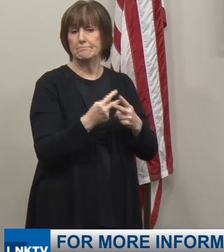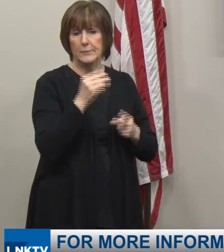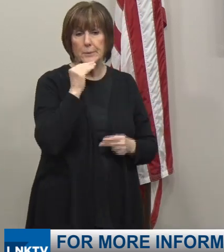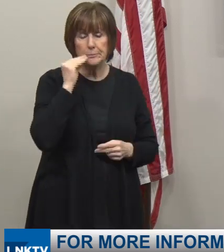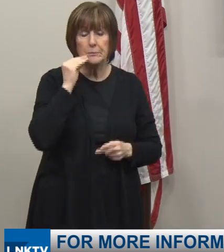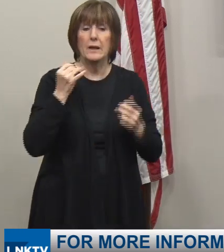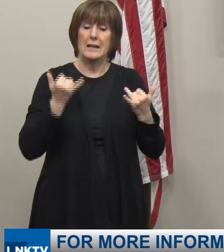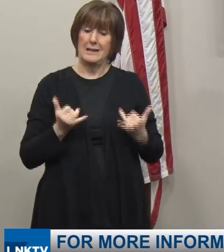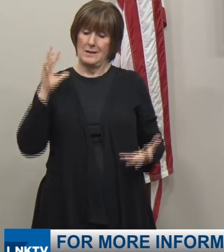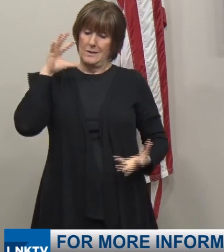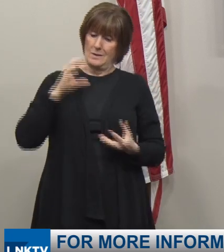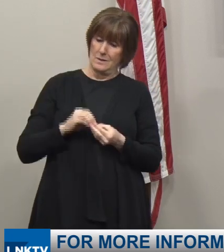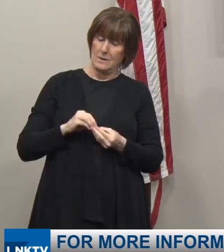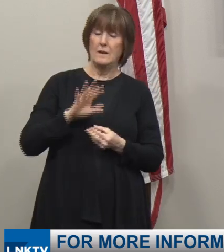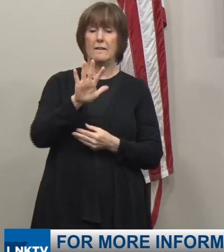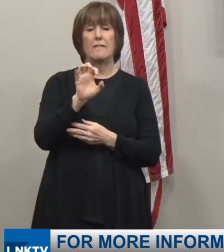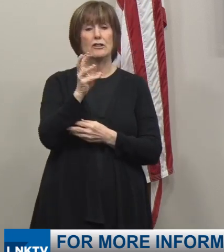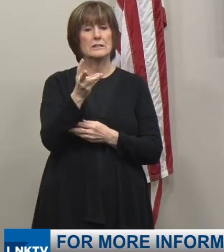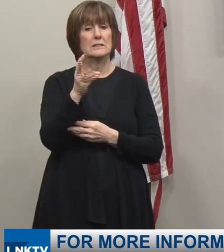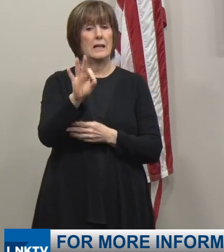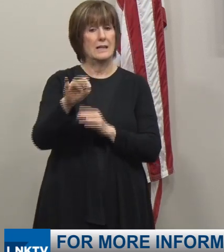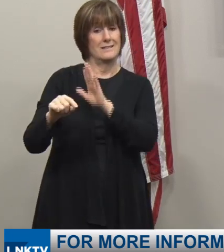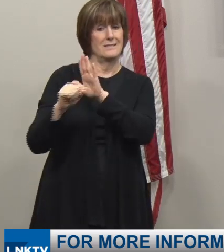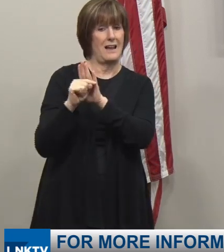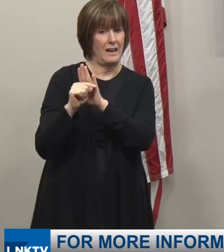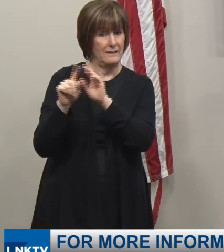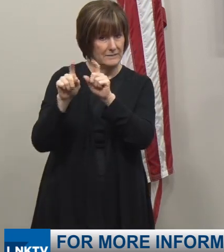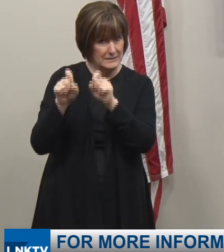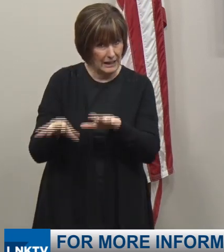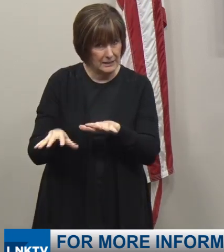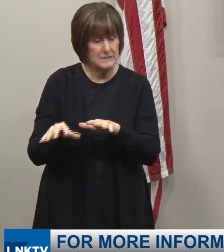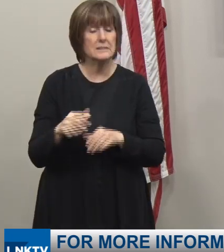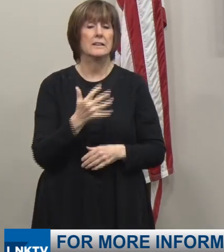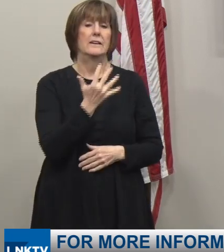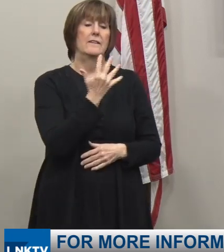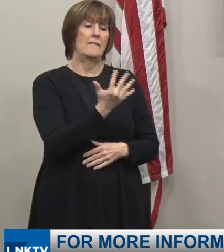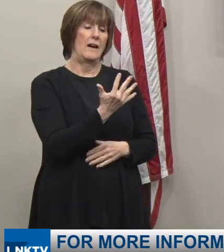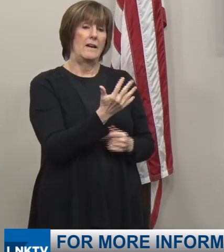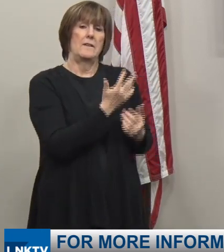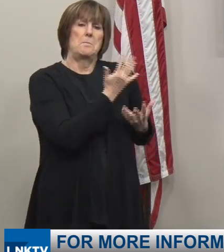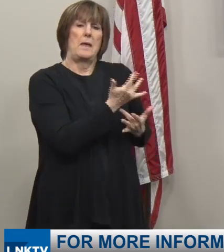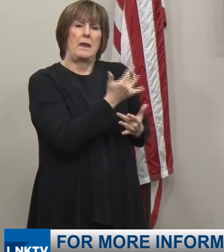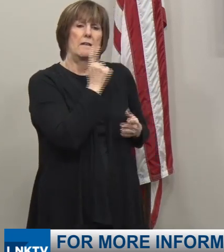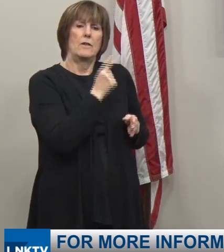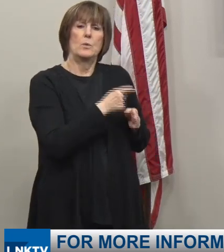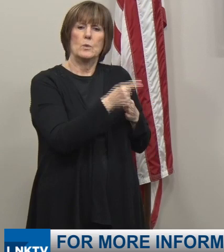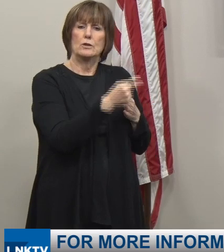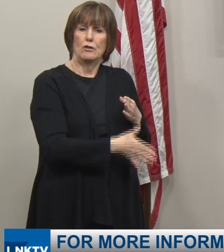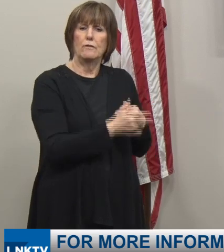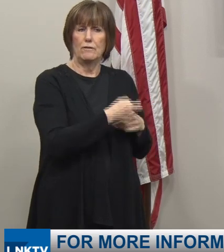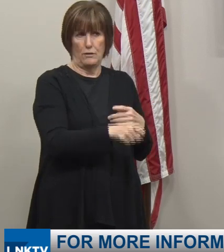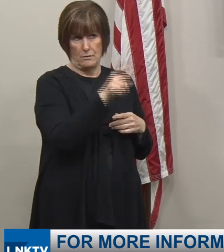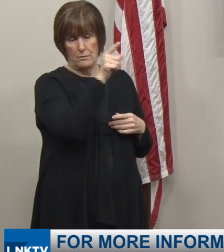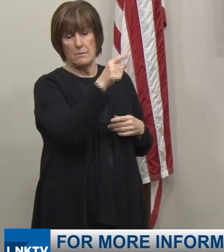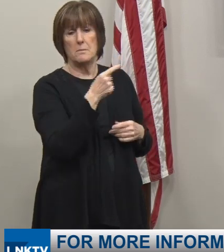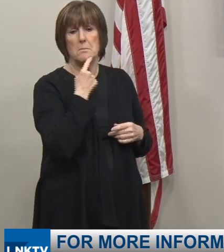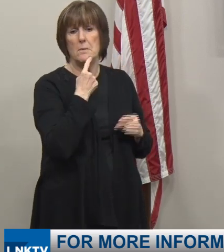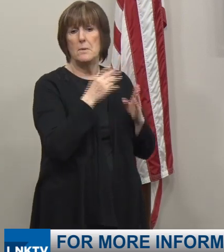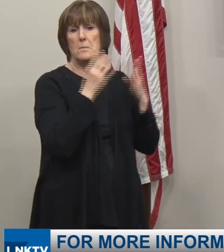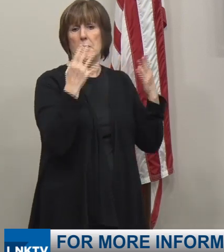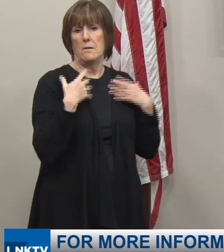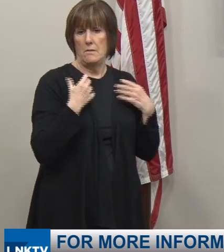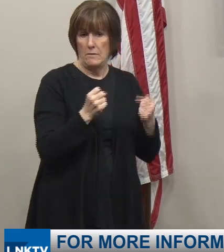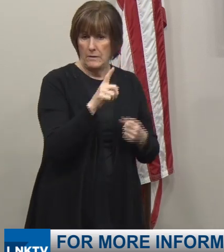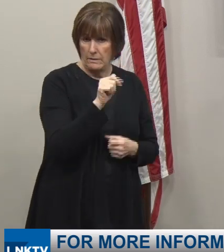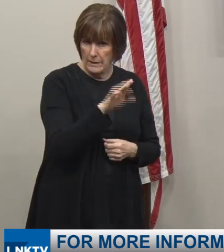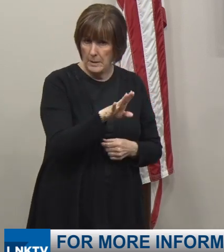have 569 negative tests and currently have 5 pending tests from the public health lab. The